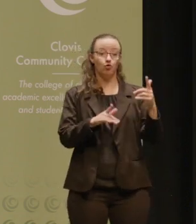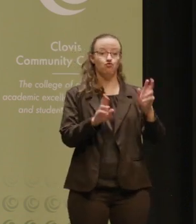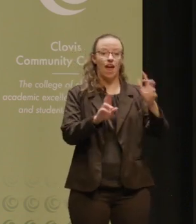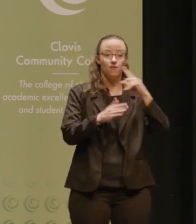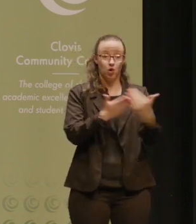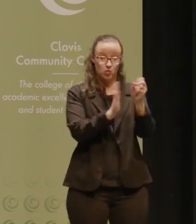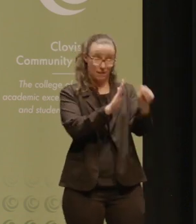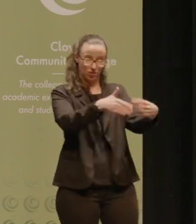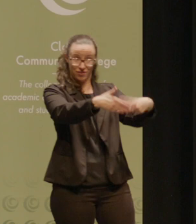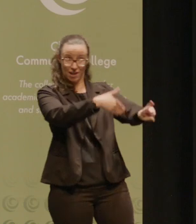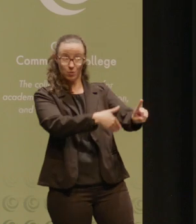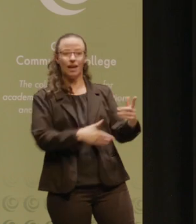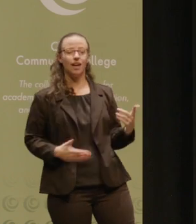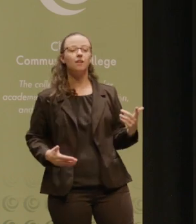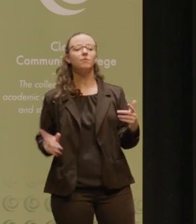This shows